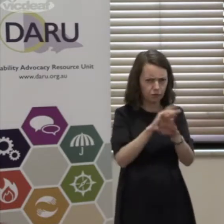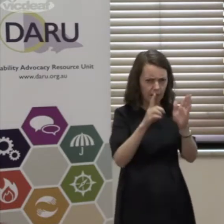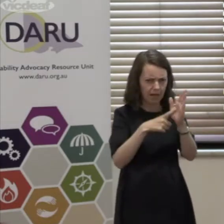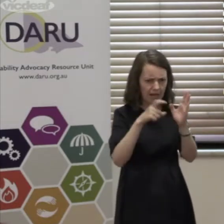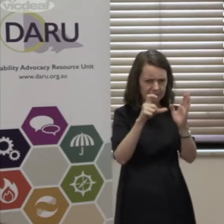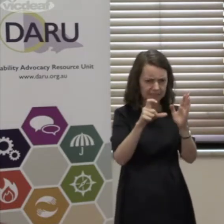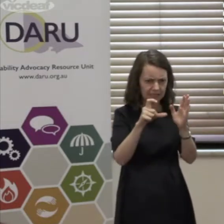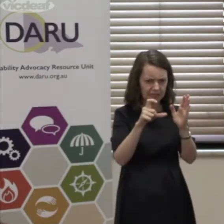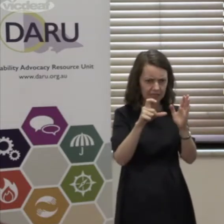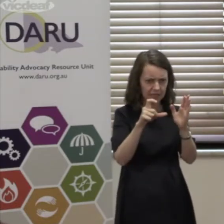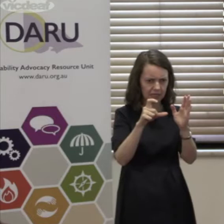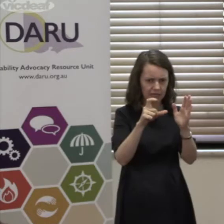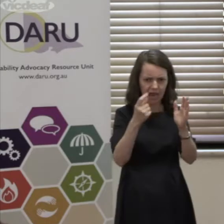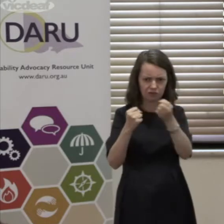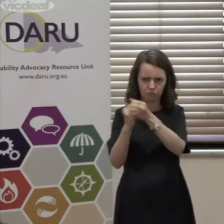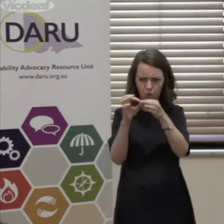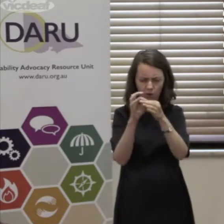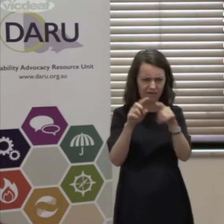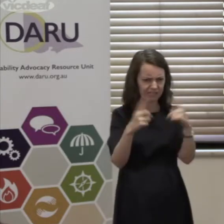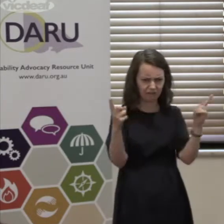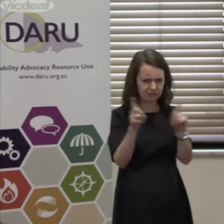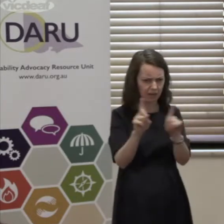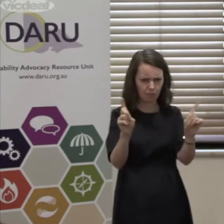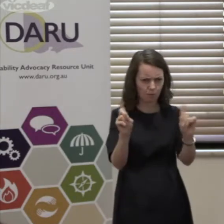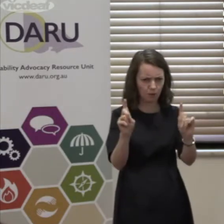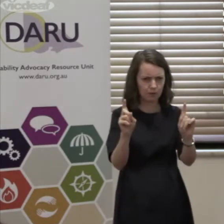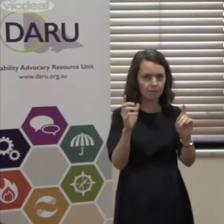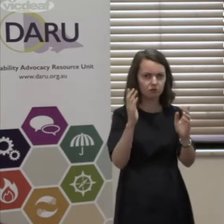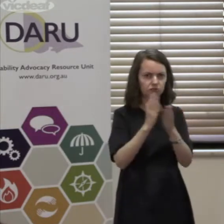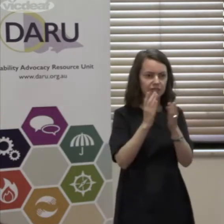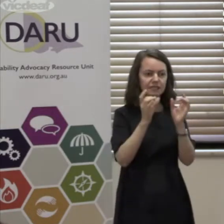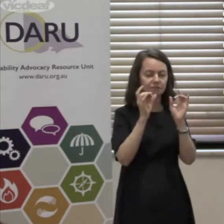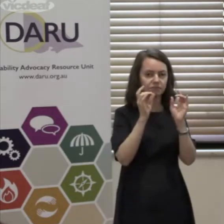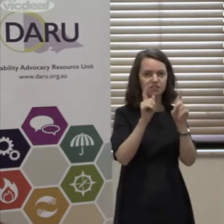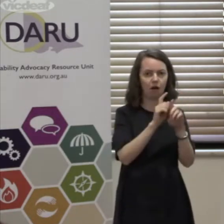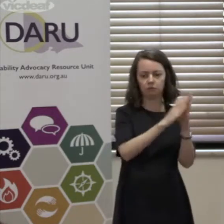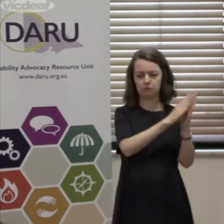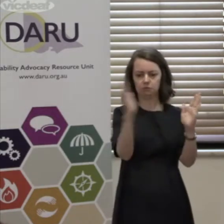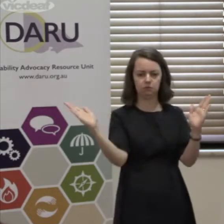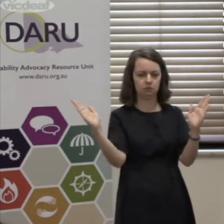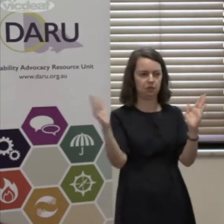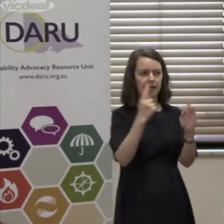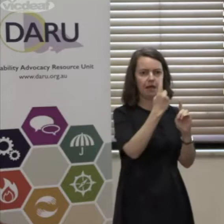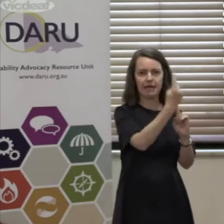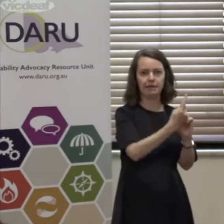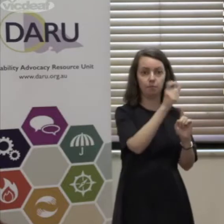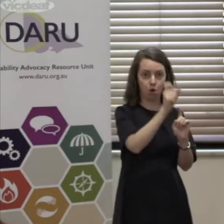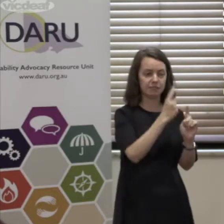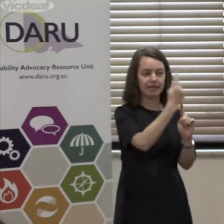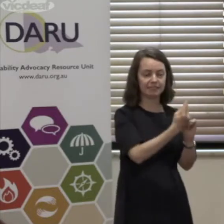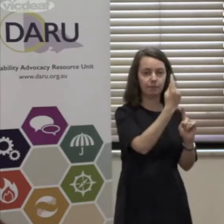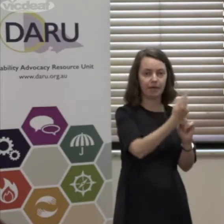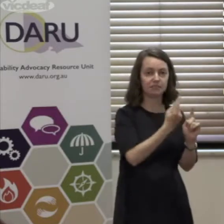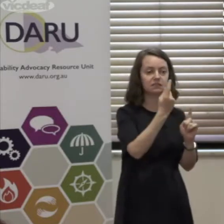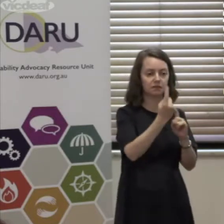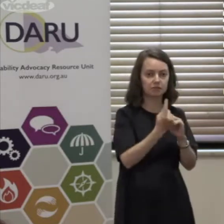coordinator is relative to the support coordinator. But really it's a continuum. It starts sort of pretty independent, more and more dependence on